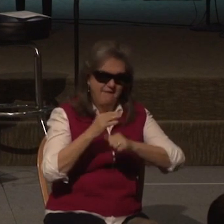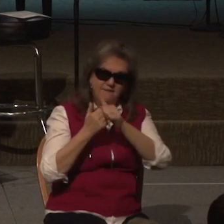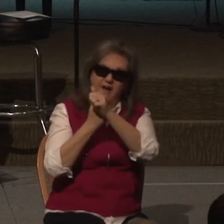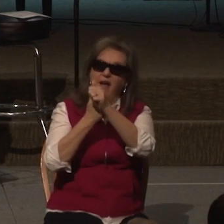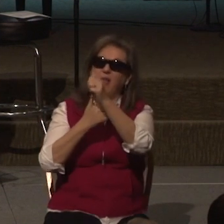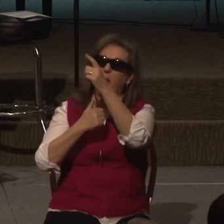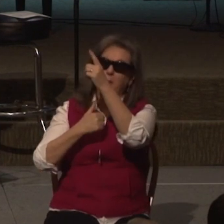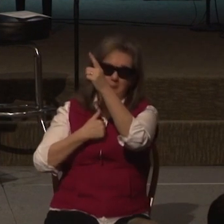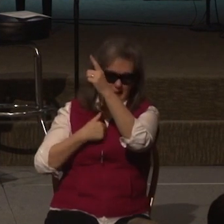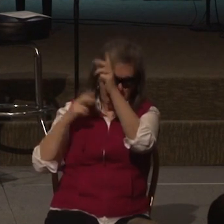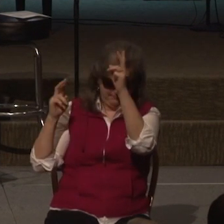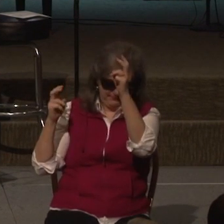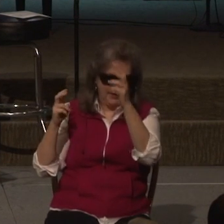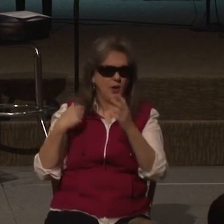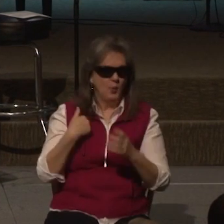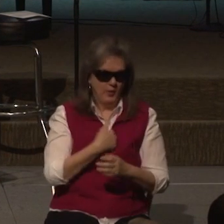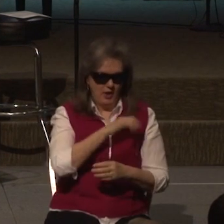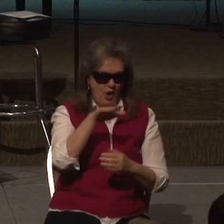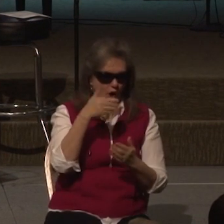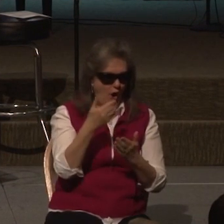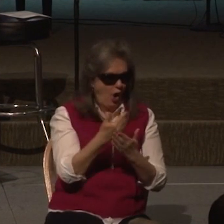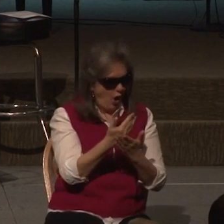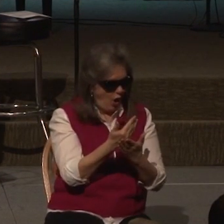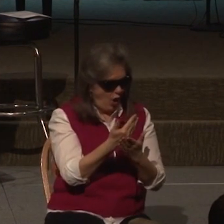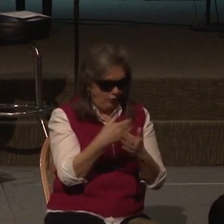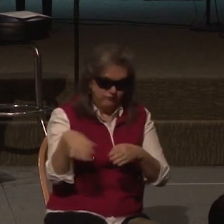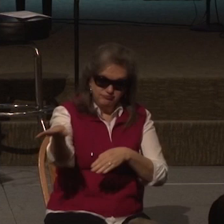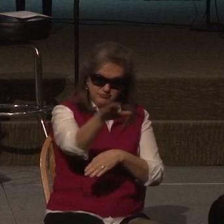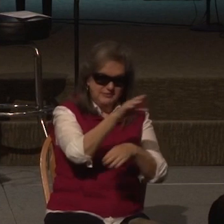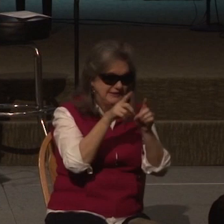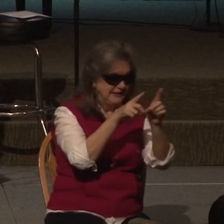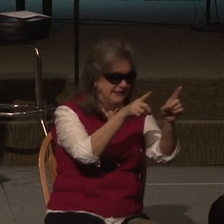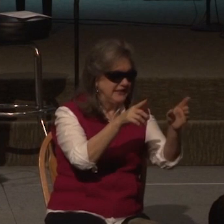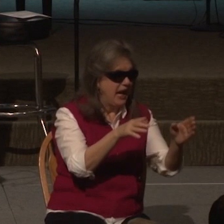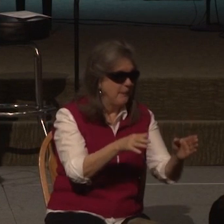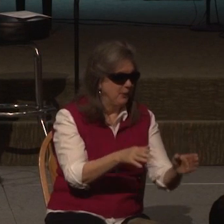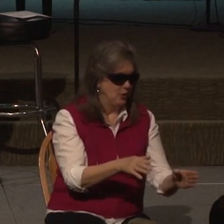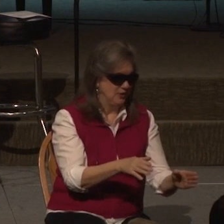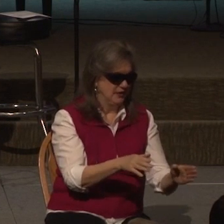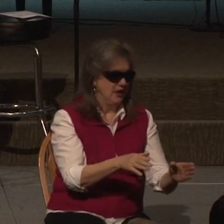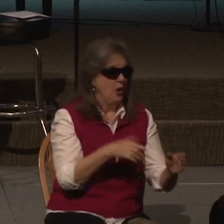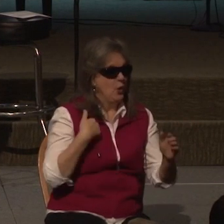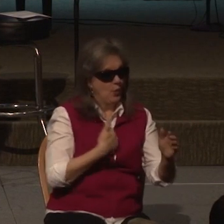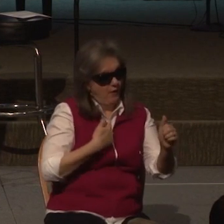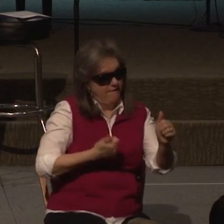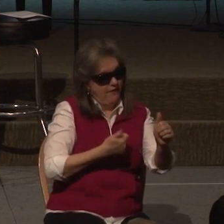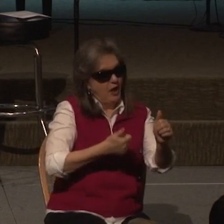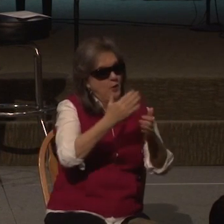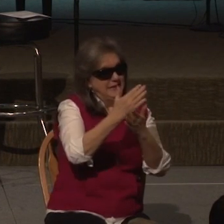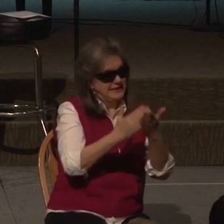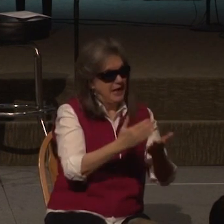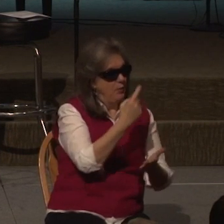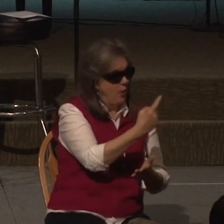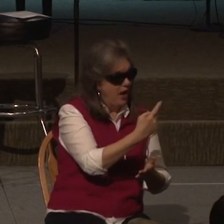is that we are all disciples. That we are all following someone or